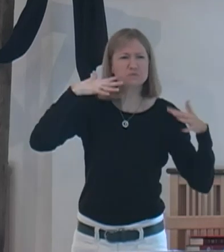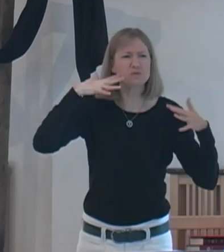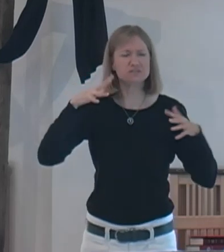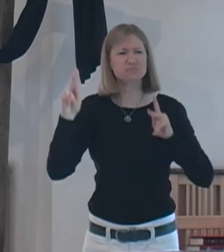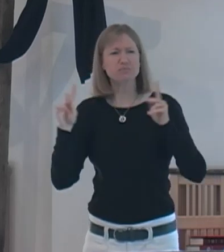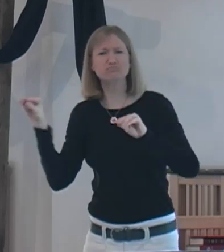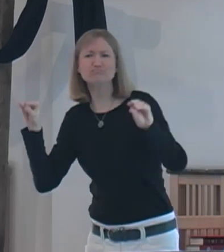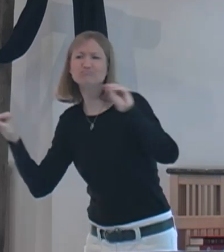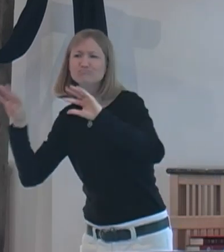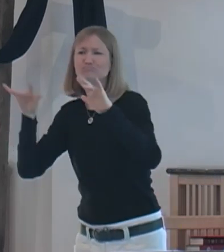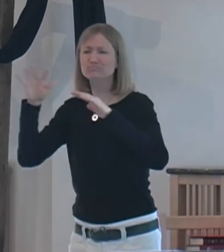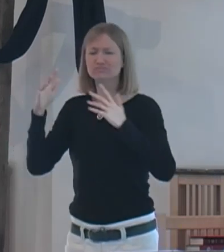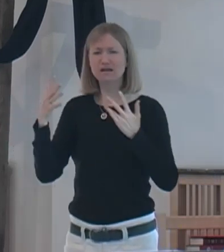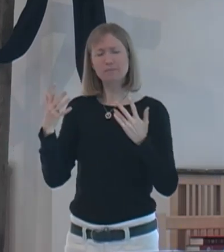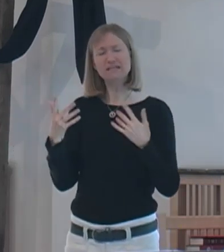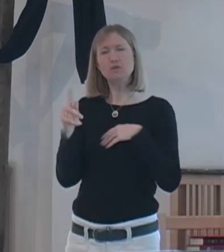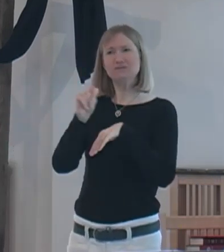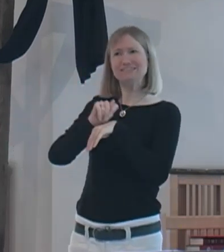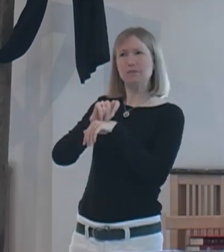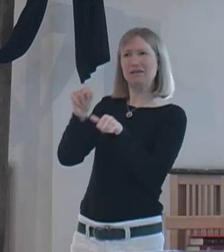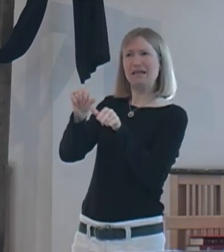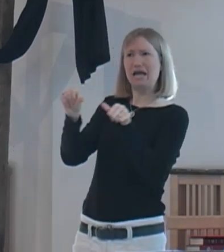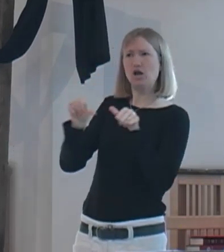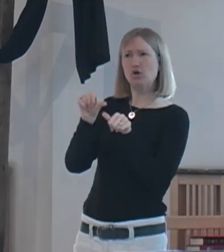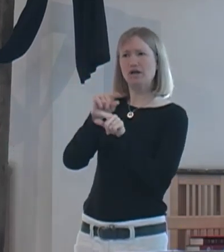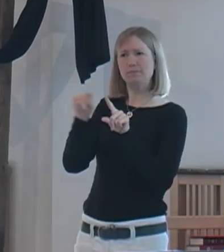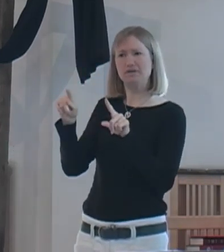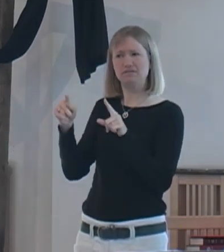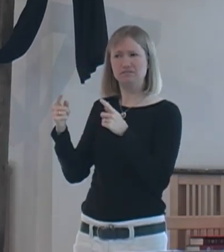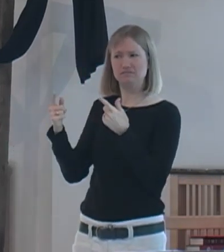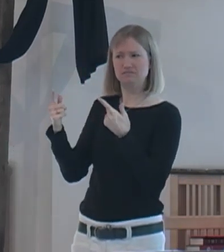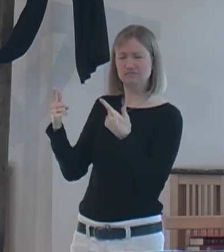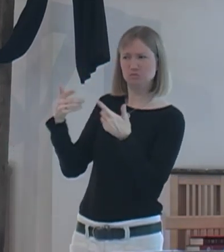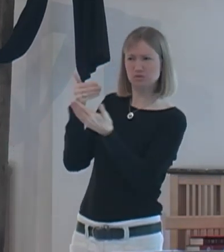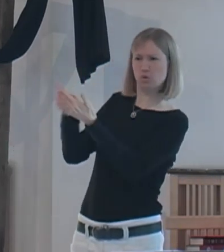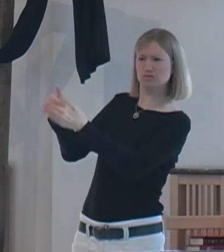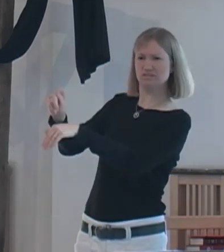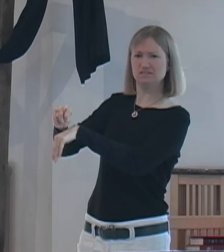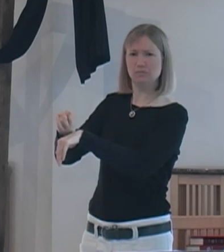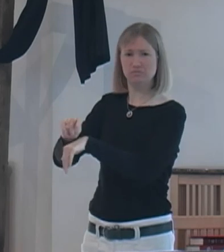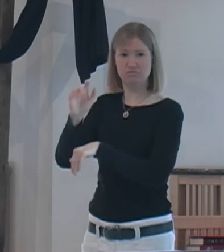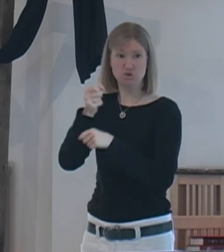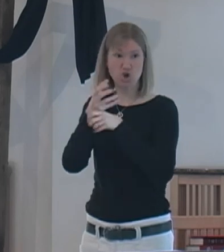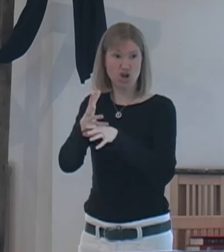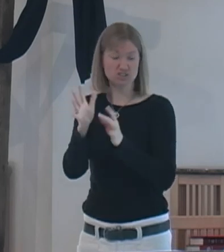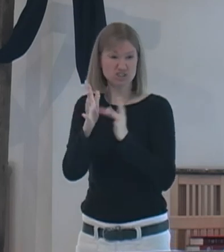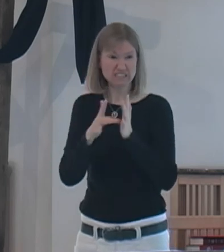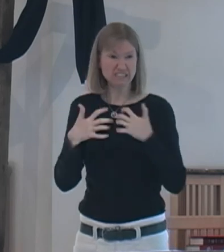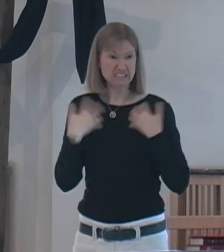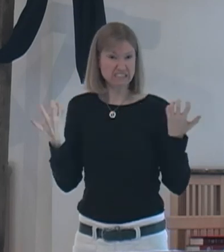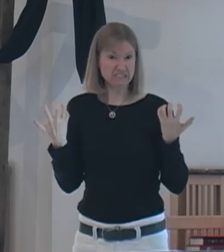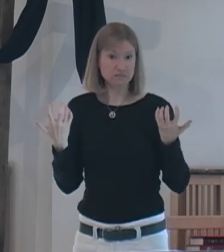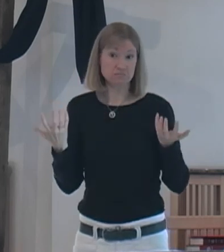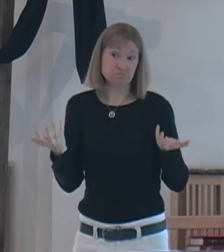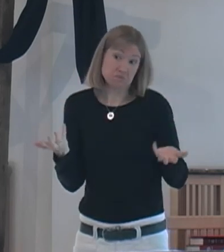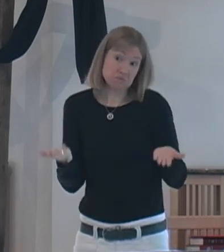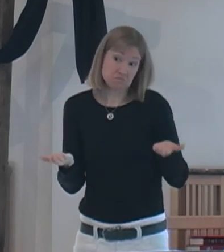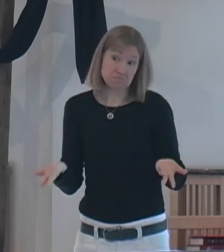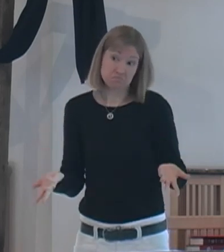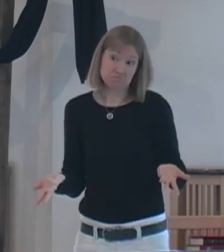the temple area, but removed from the temple itself? Maybe. Was it the fact that religion